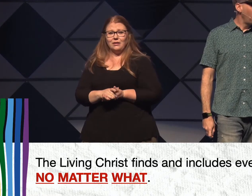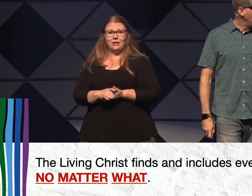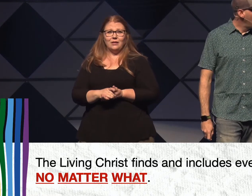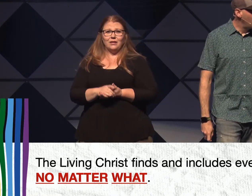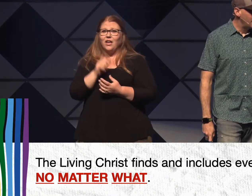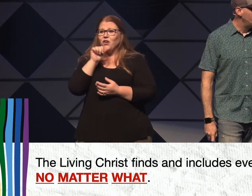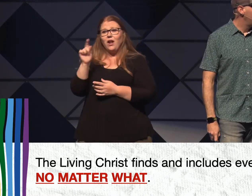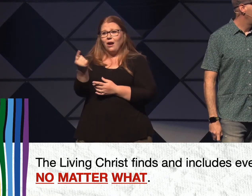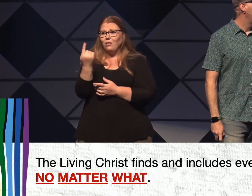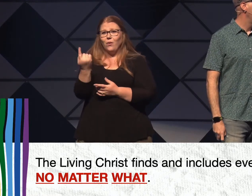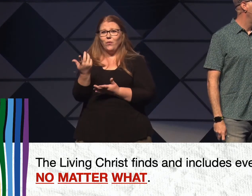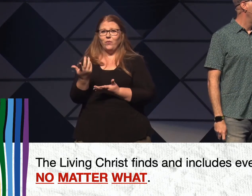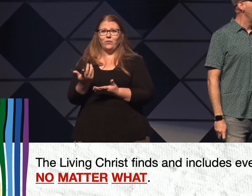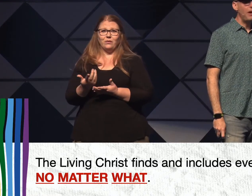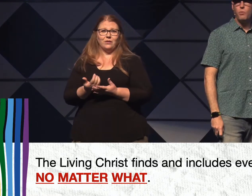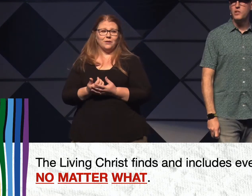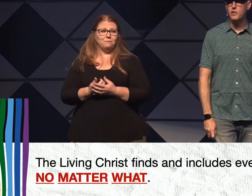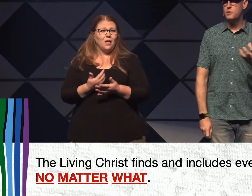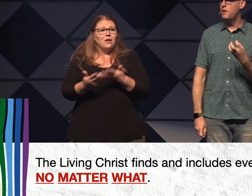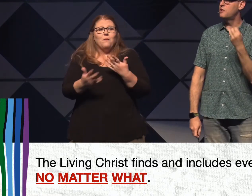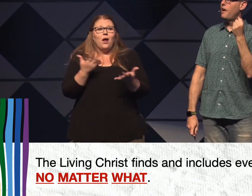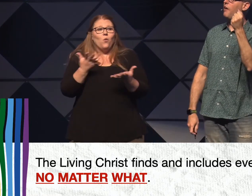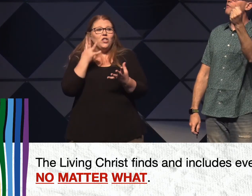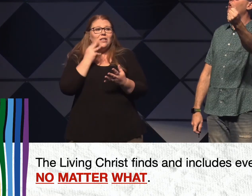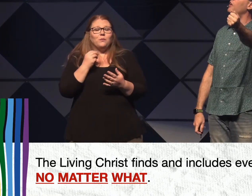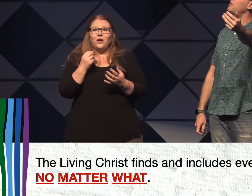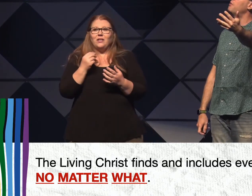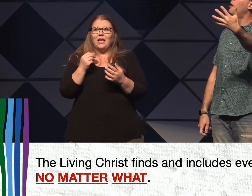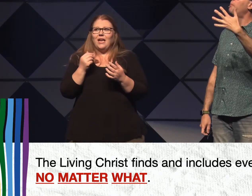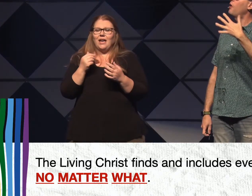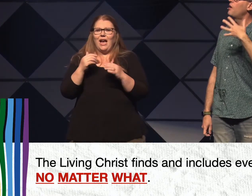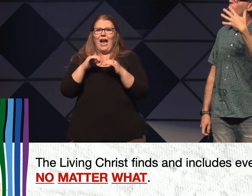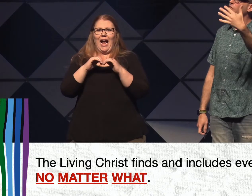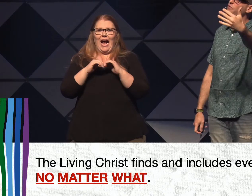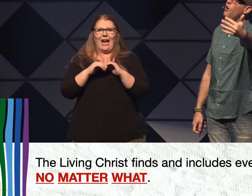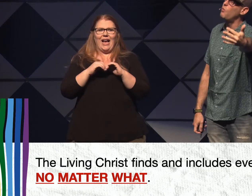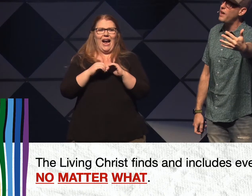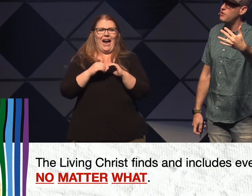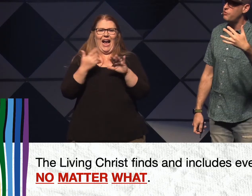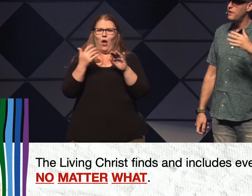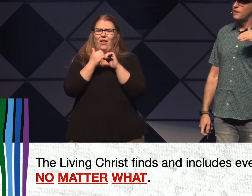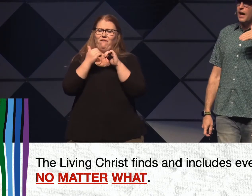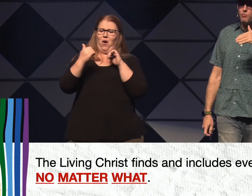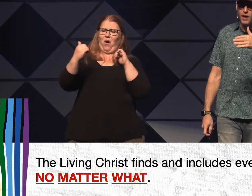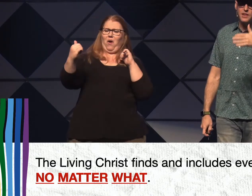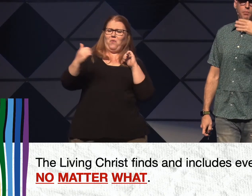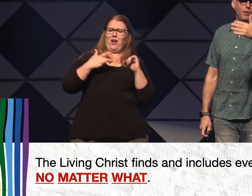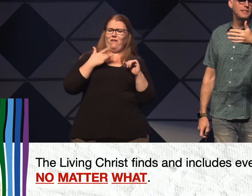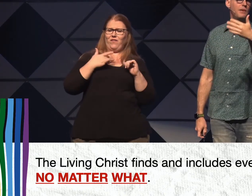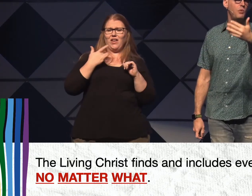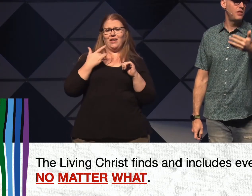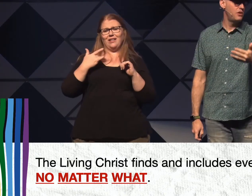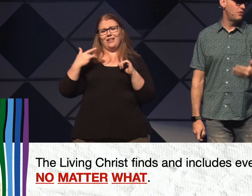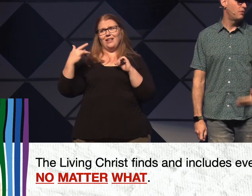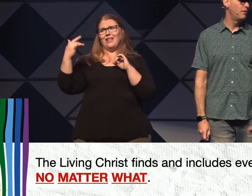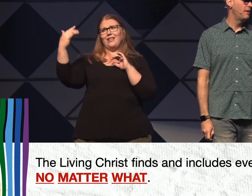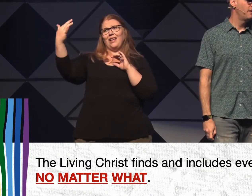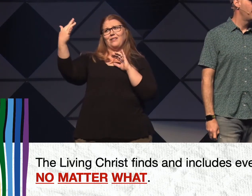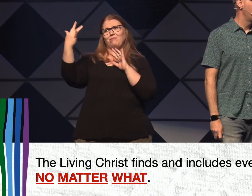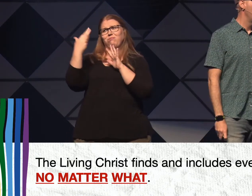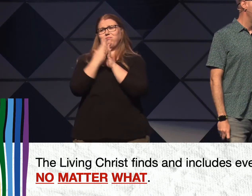You're not alone. No matter what you're experiencing, no matter how far you apart, how far away you feel, I'm right there present with you.